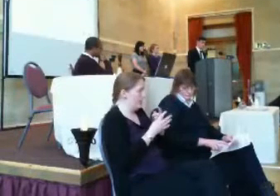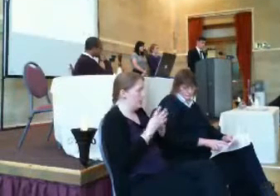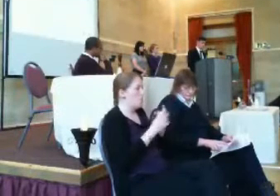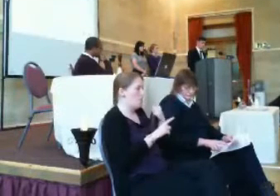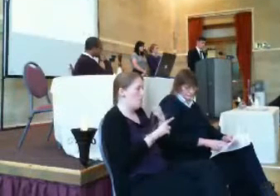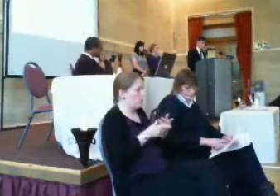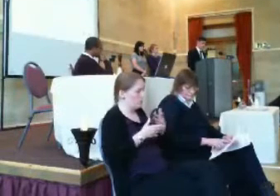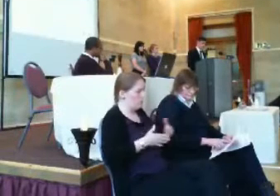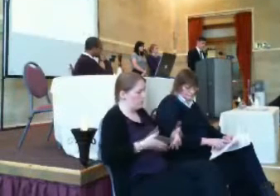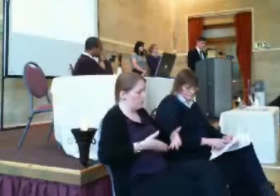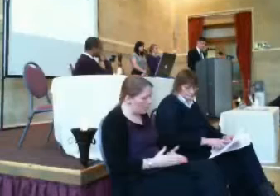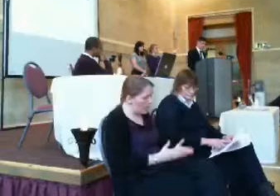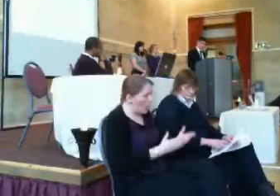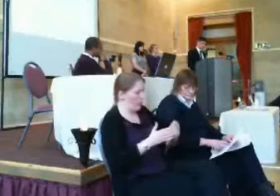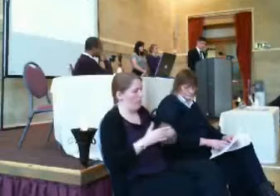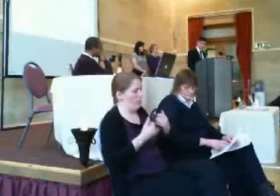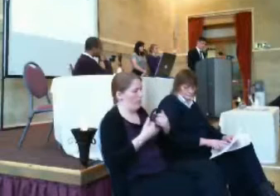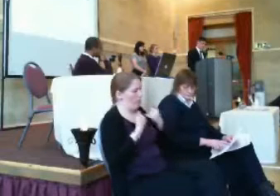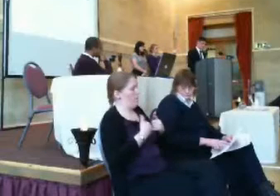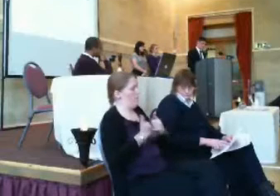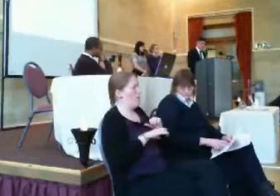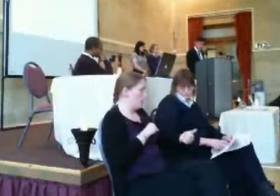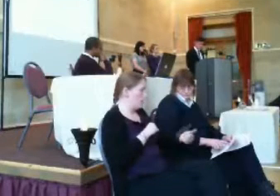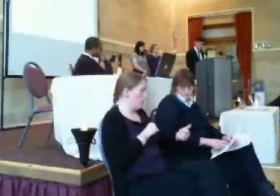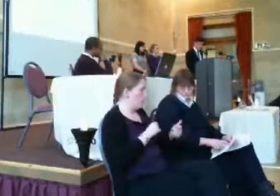childbirth fever are rife.